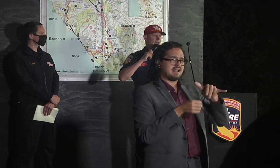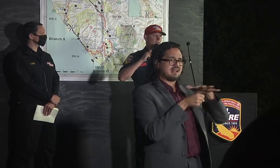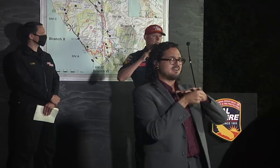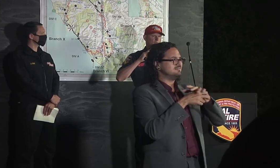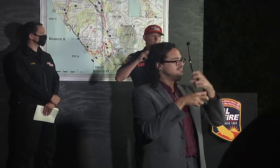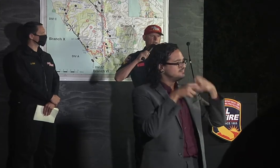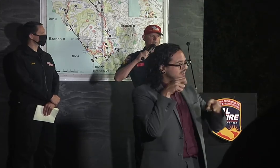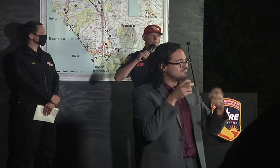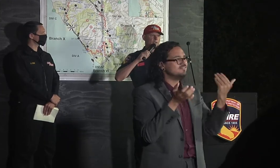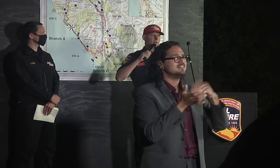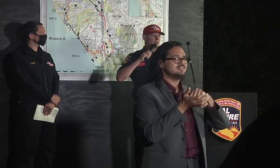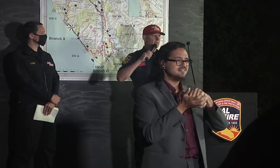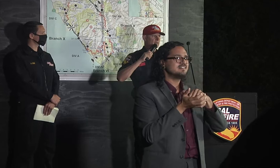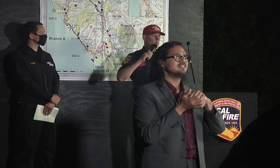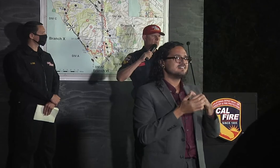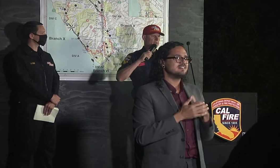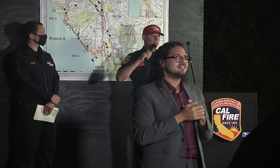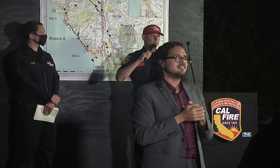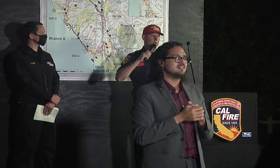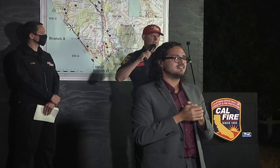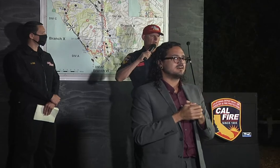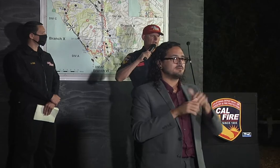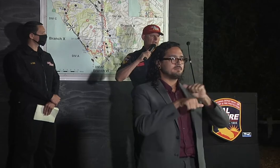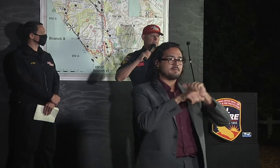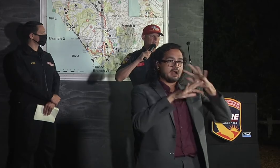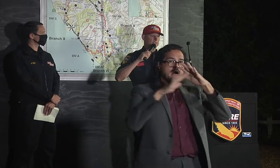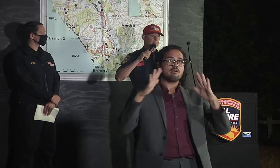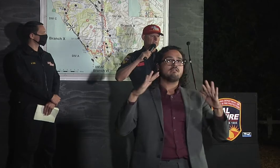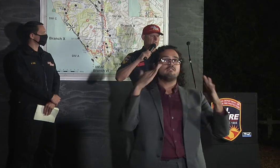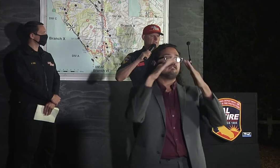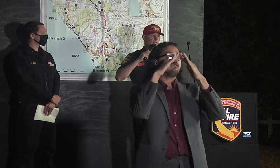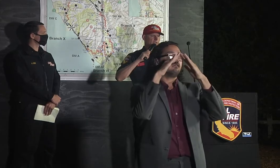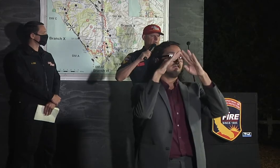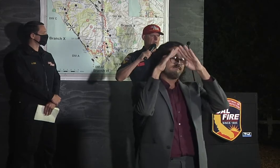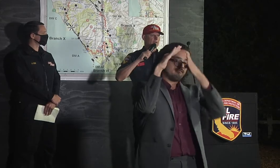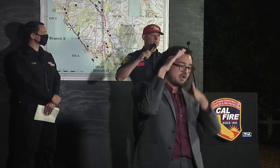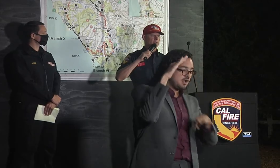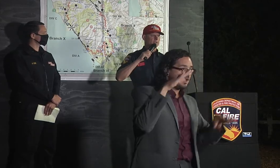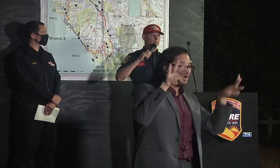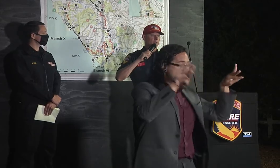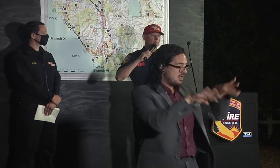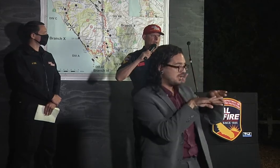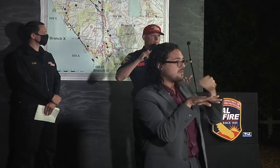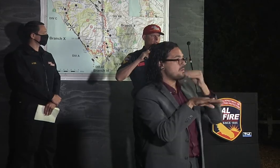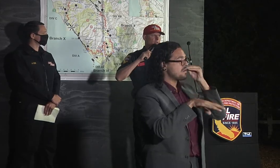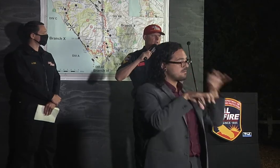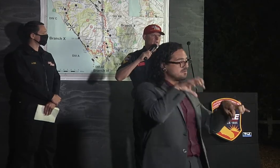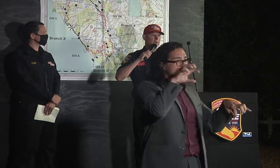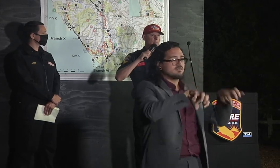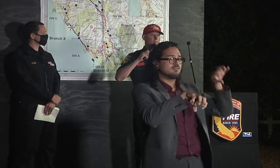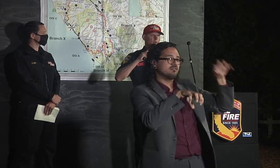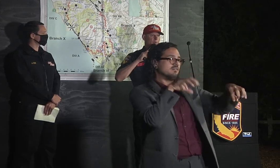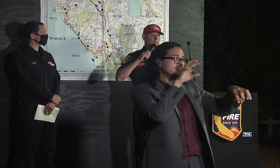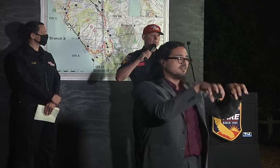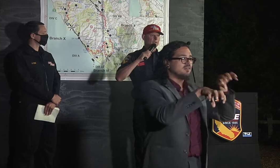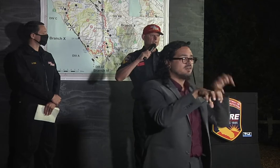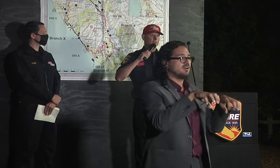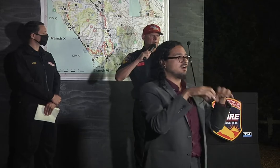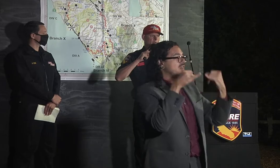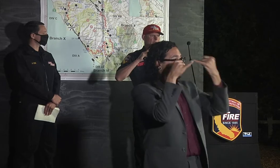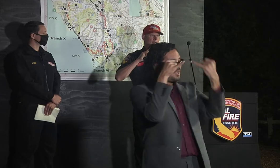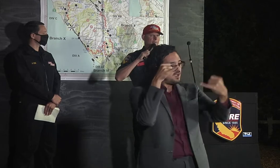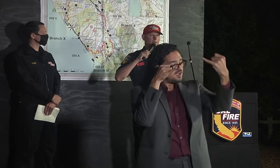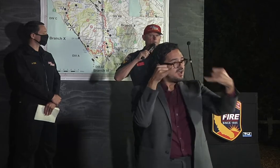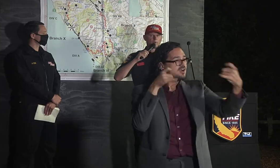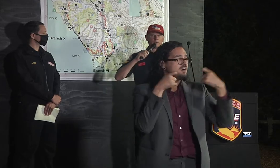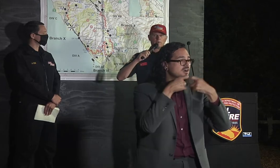another challenge for us when we're constructing our lines, is this thick matter that's on the floor that we have to cut through so